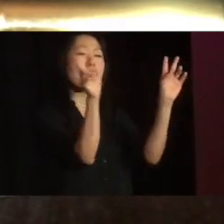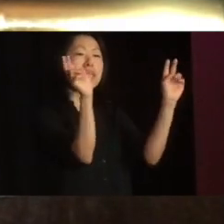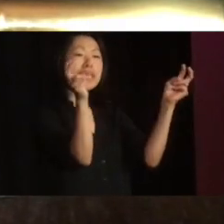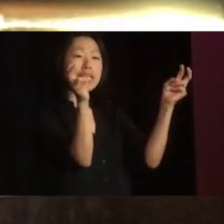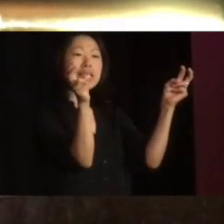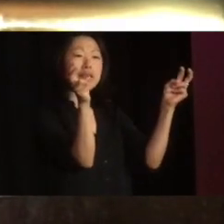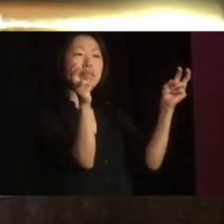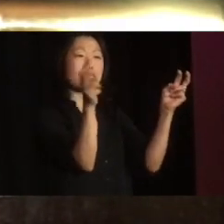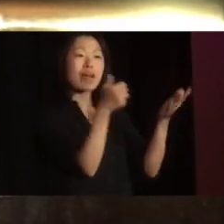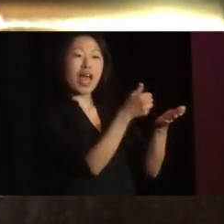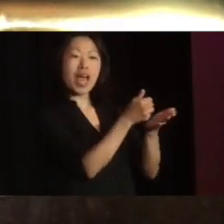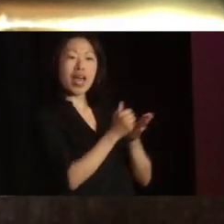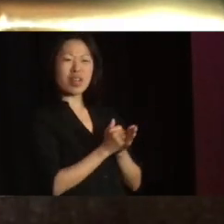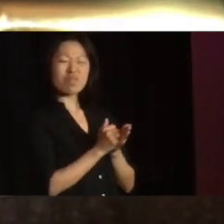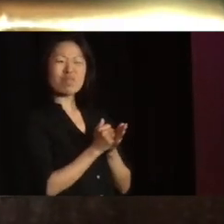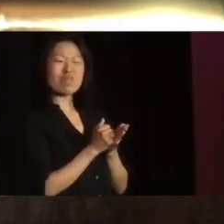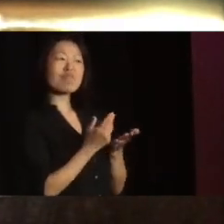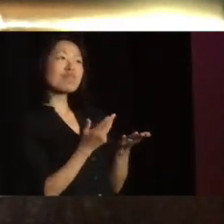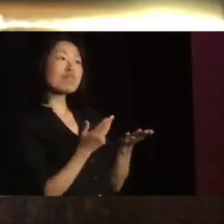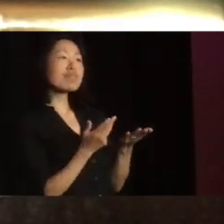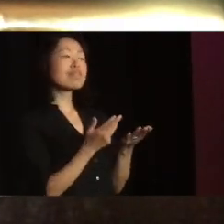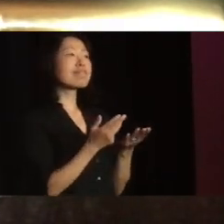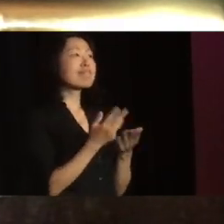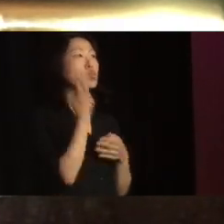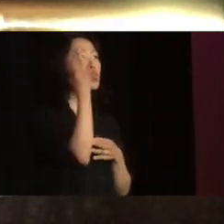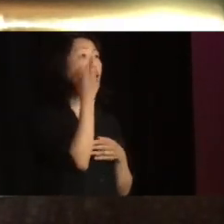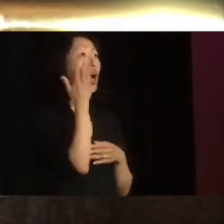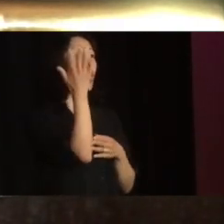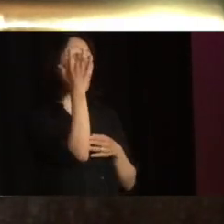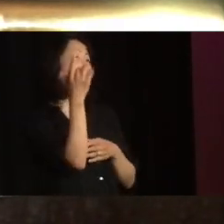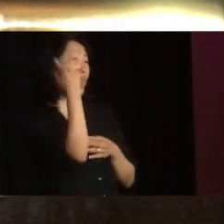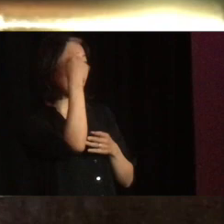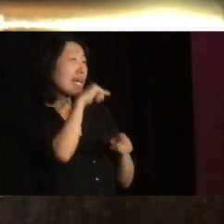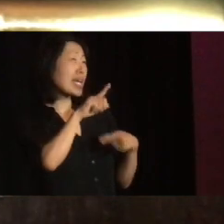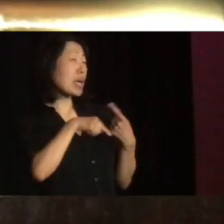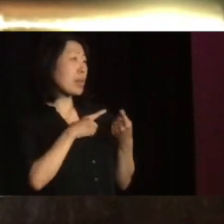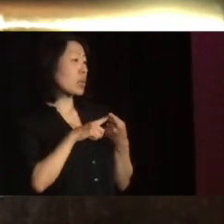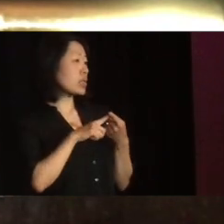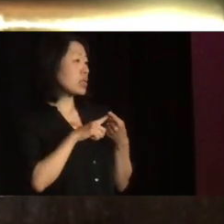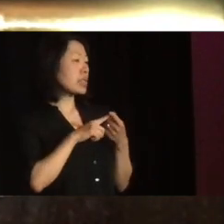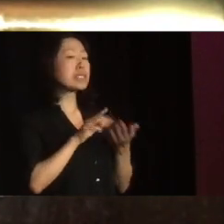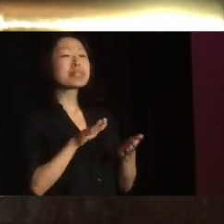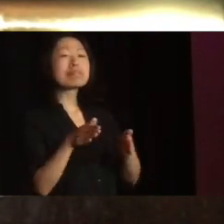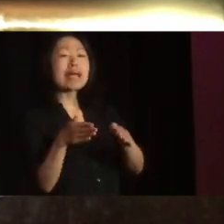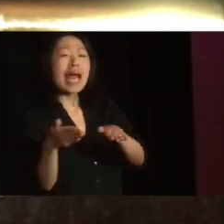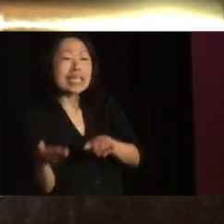normalize maybe why we might think about exiting or why we might experience more